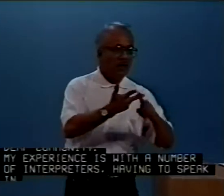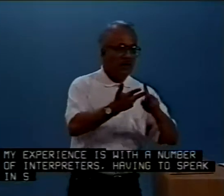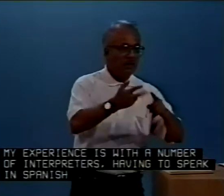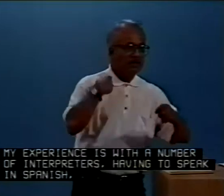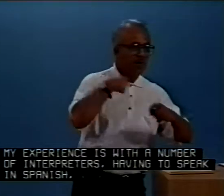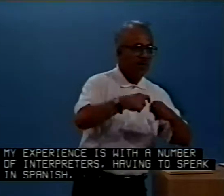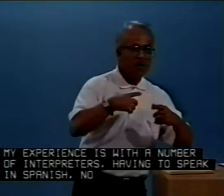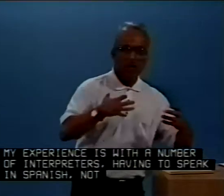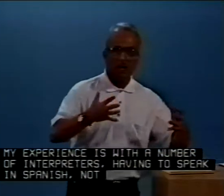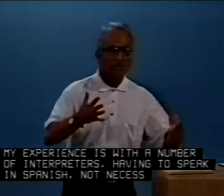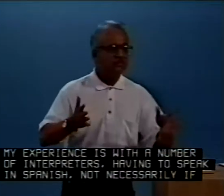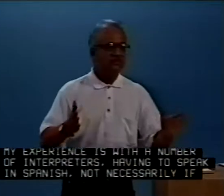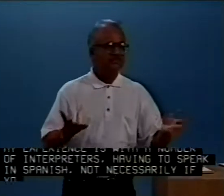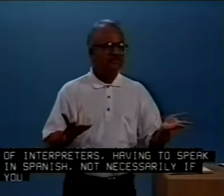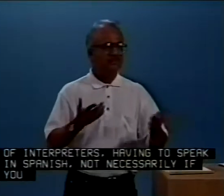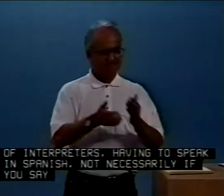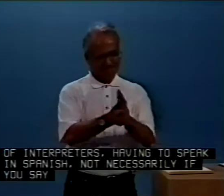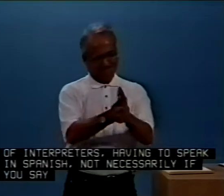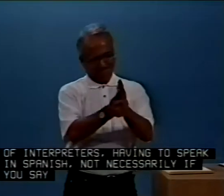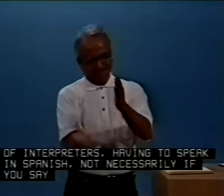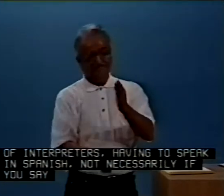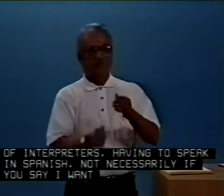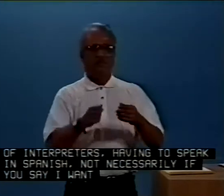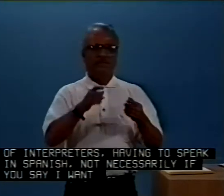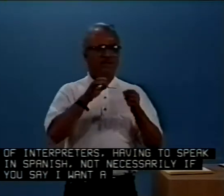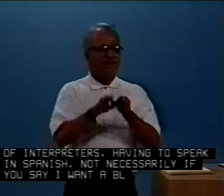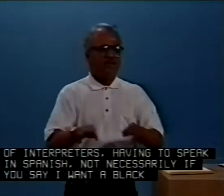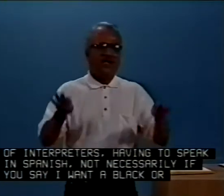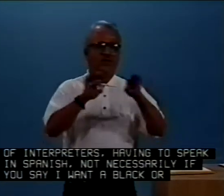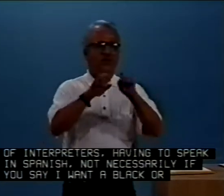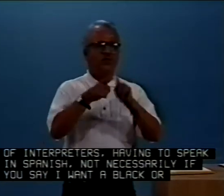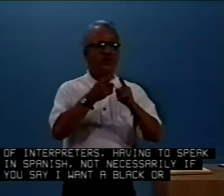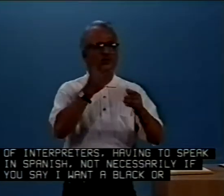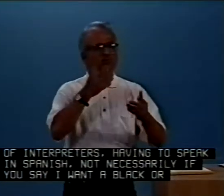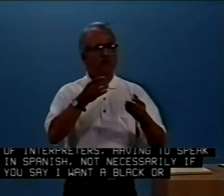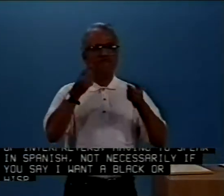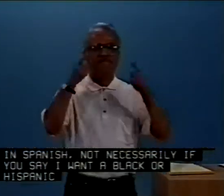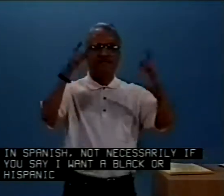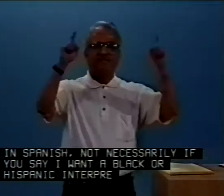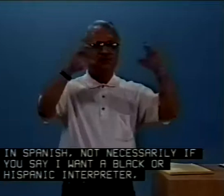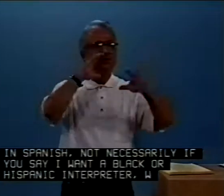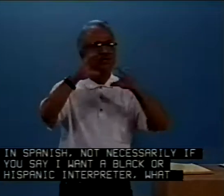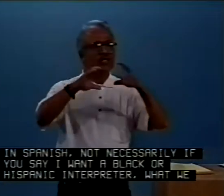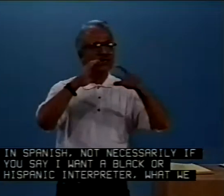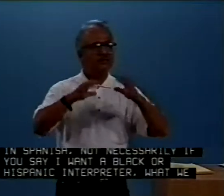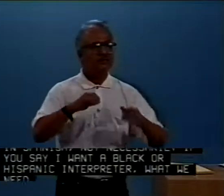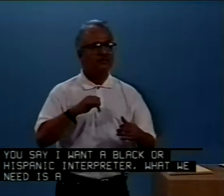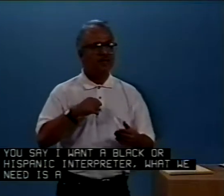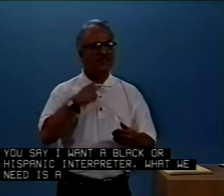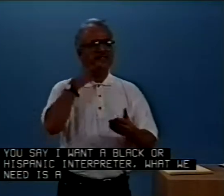black interpreter, a Hispanic interpreter, what we need is a very skilled interpreter. That's what